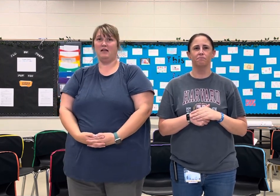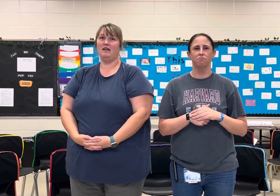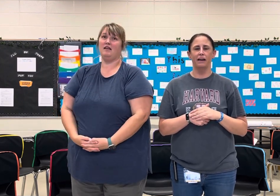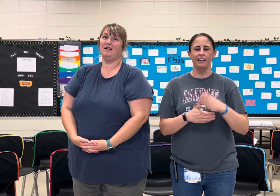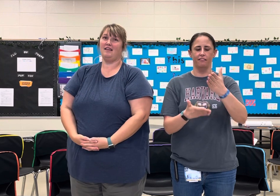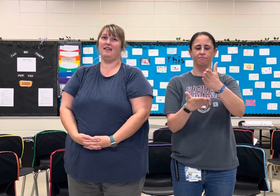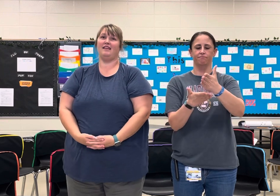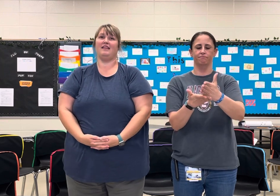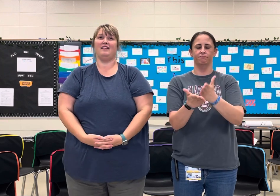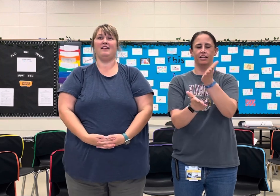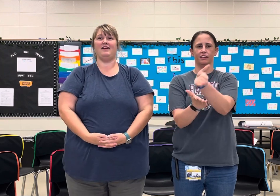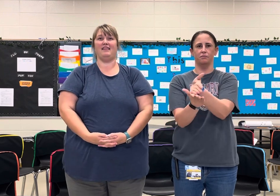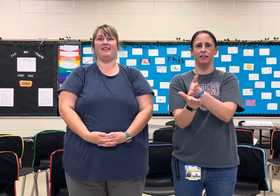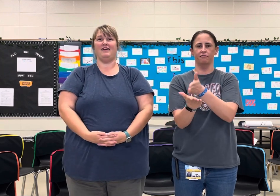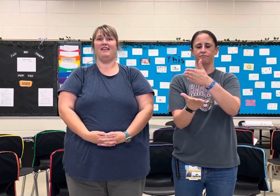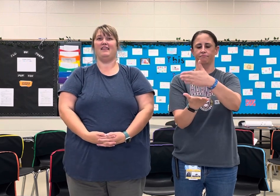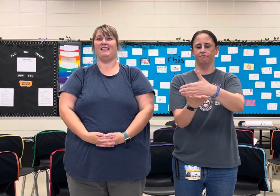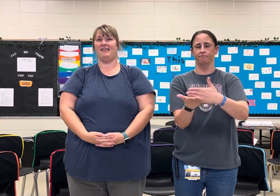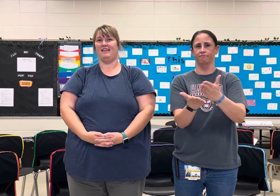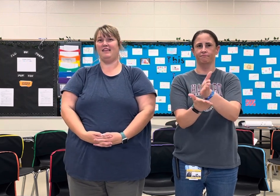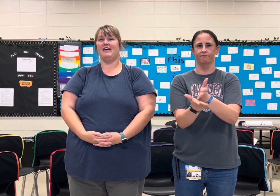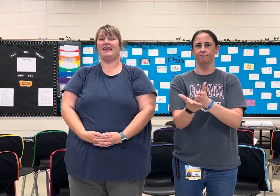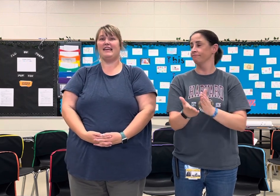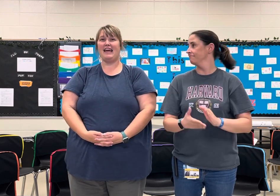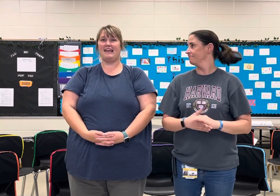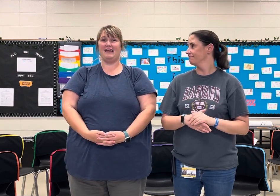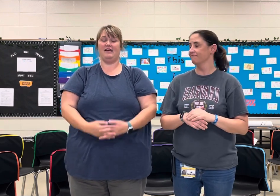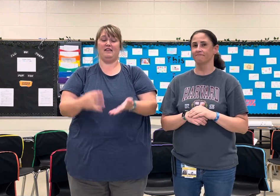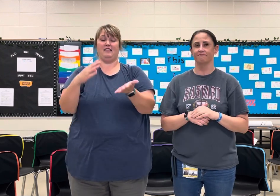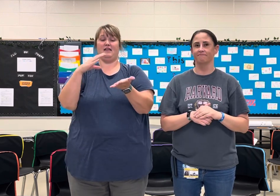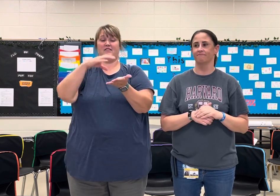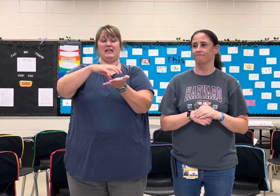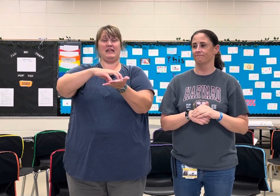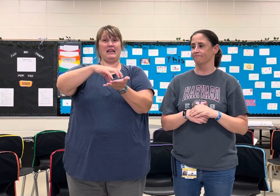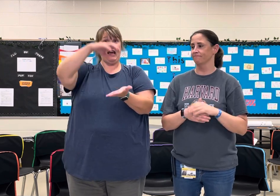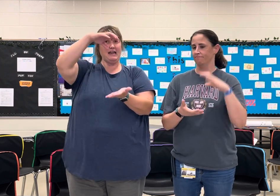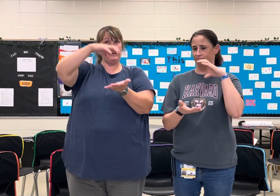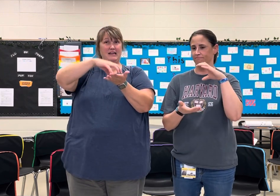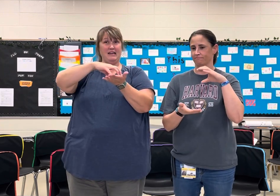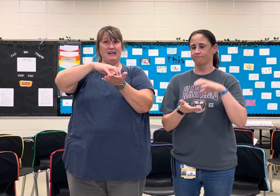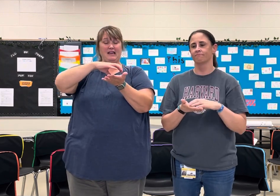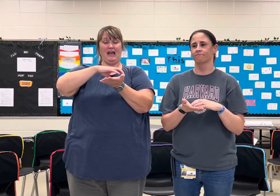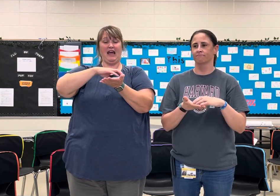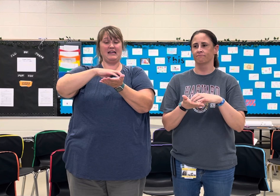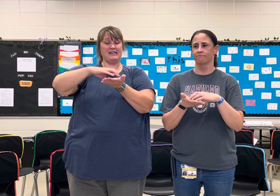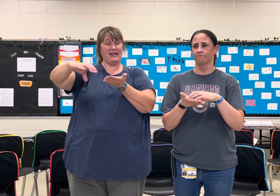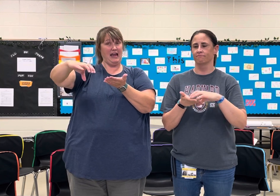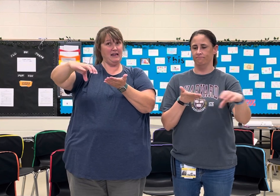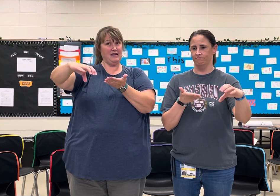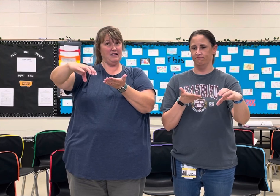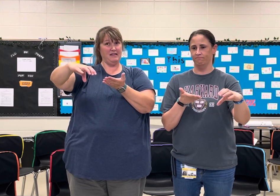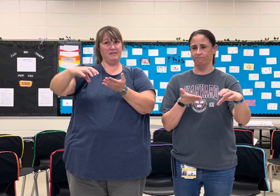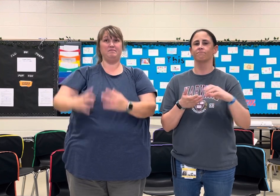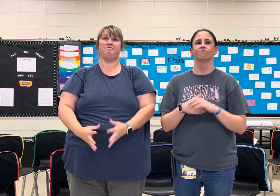Pie. Cutting the pie. Cake. Seen cake and cake.